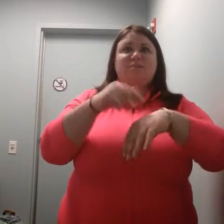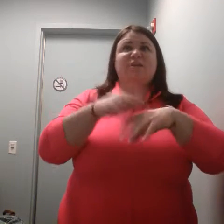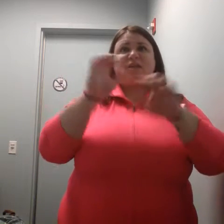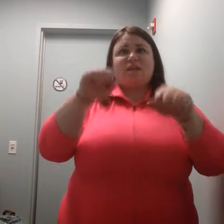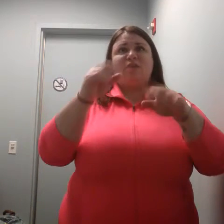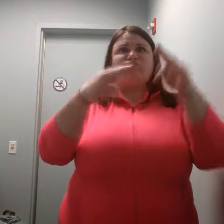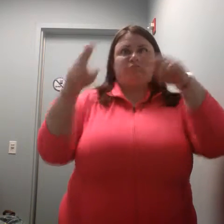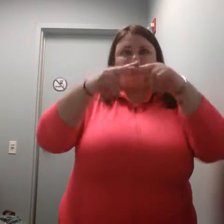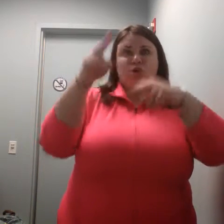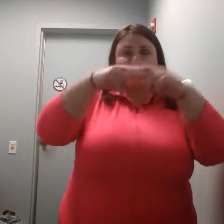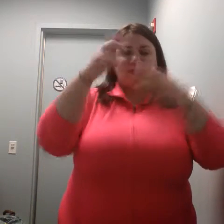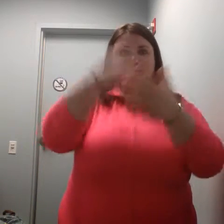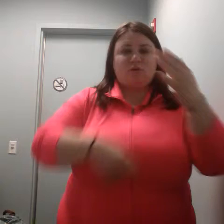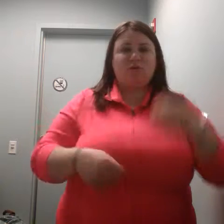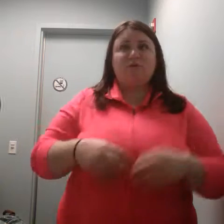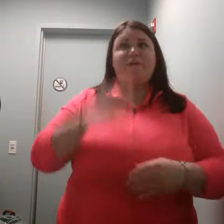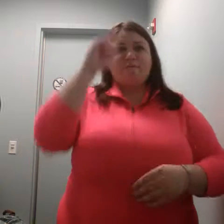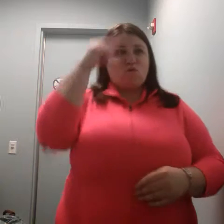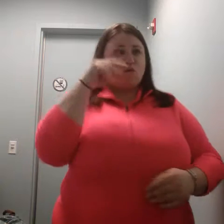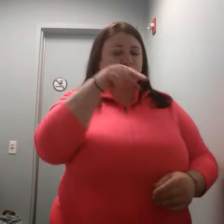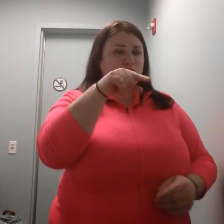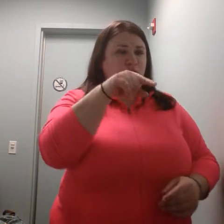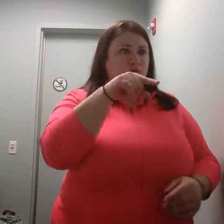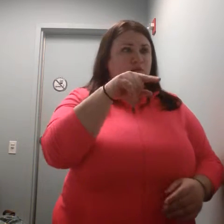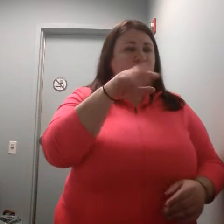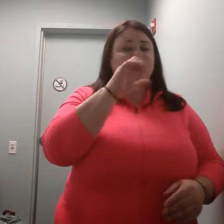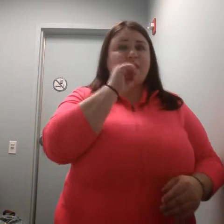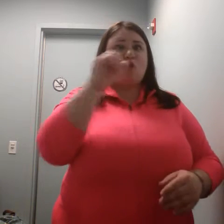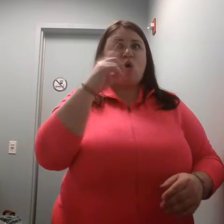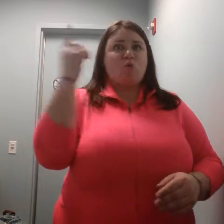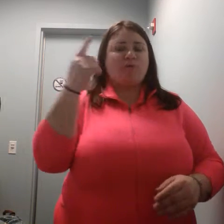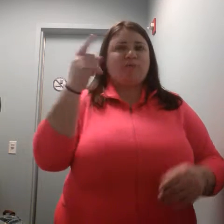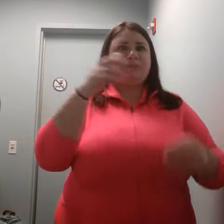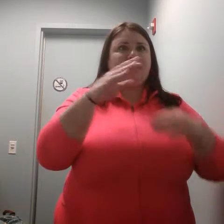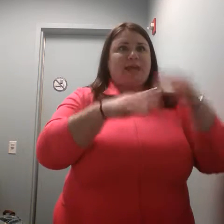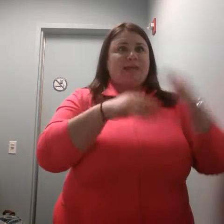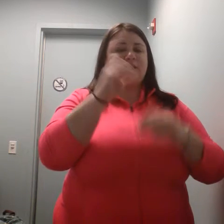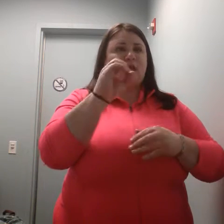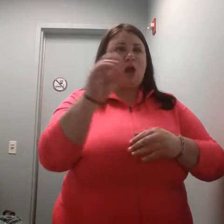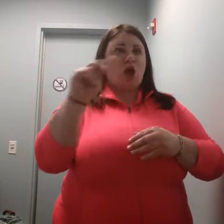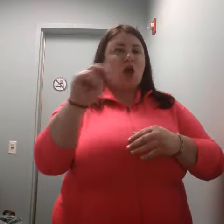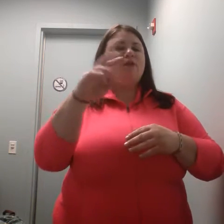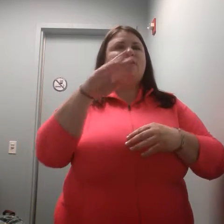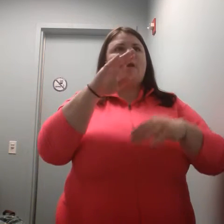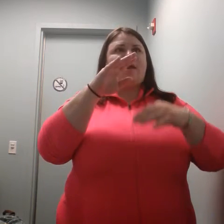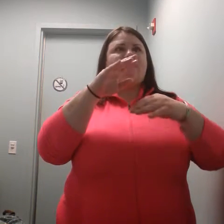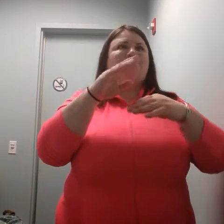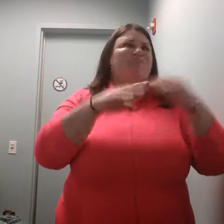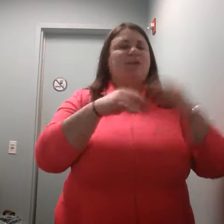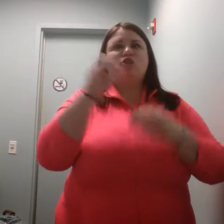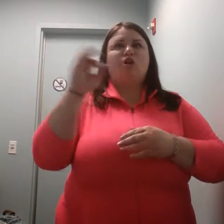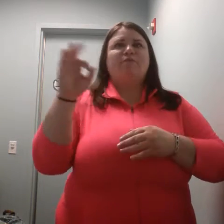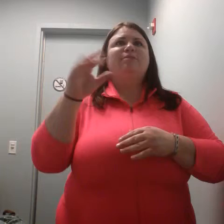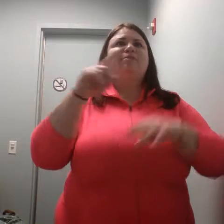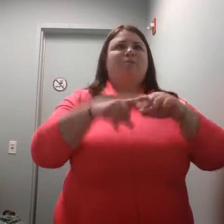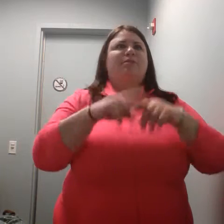So for you, it's not that they should always be hands off or hands on. It's kind of based on the situation. Yeah. Okay. All right.